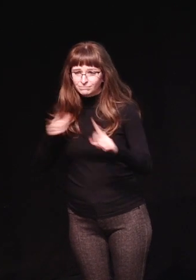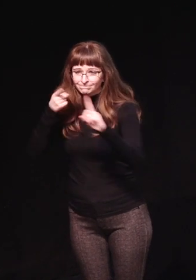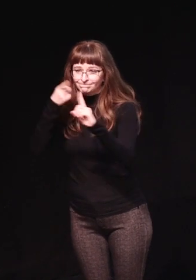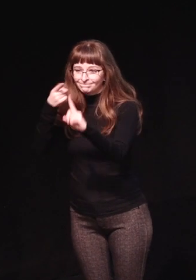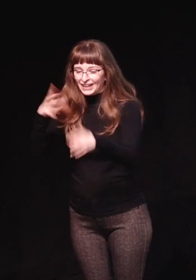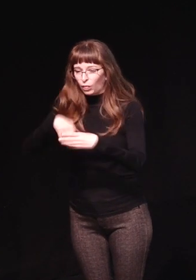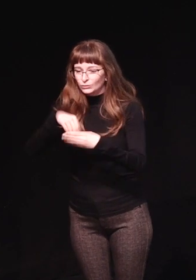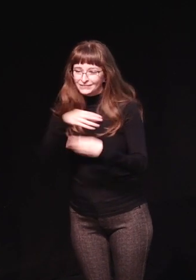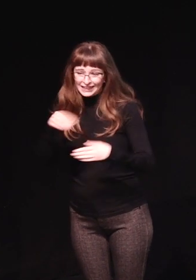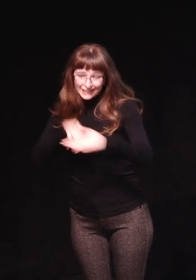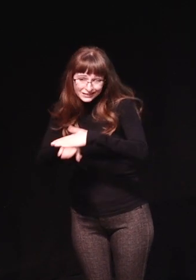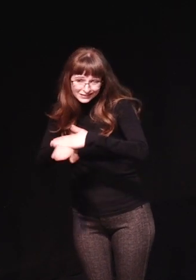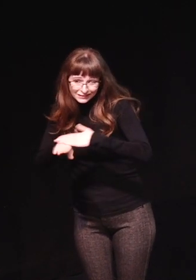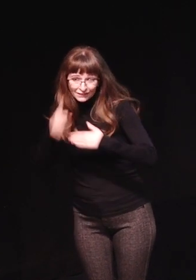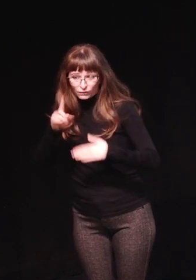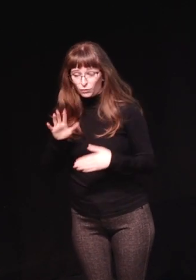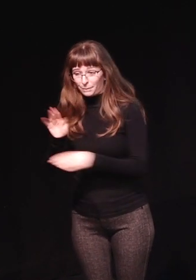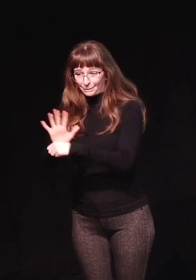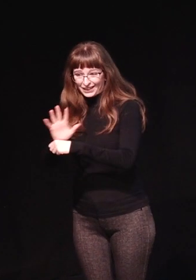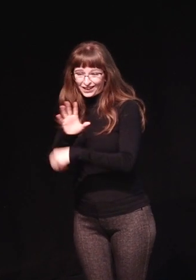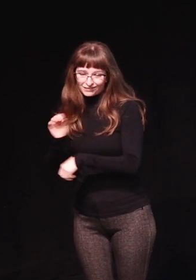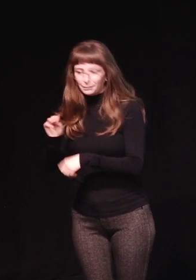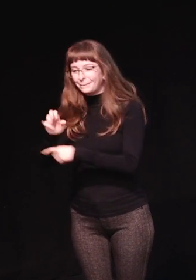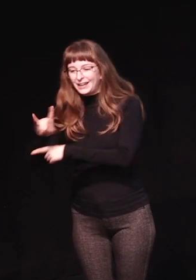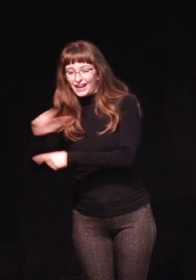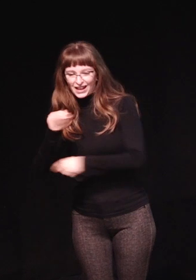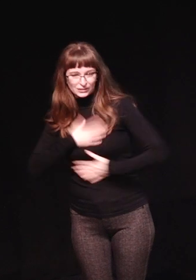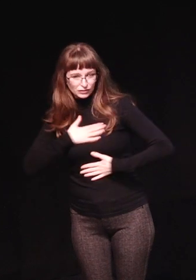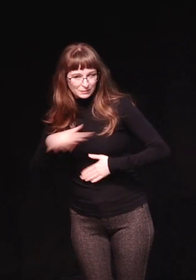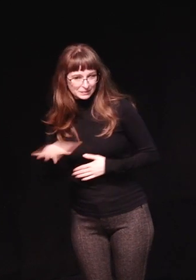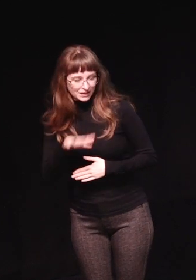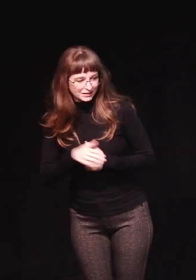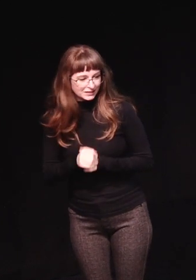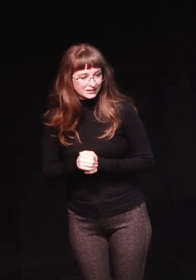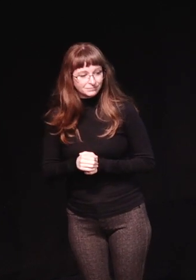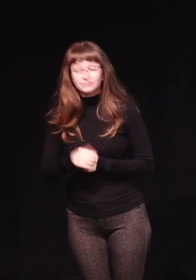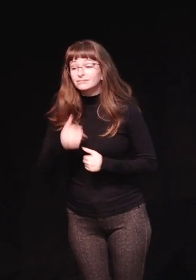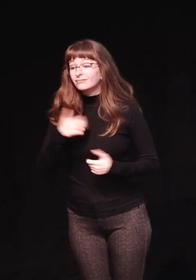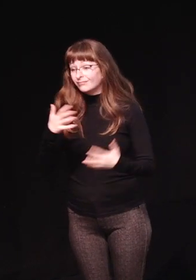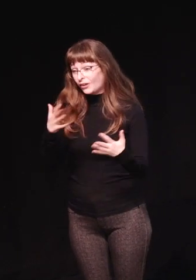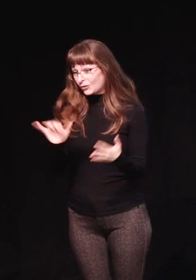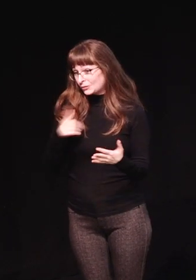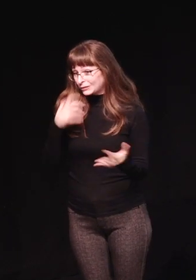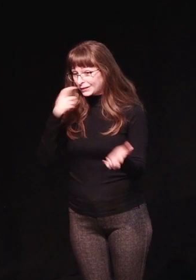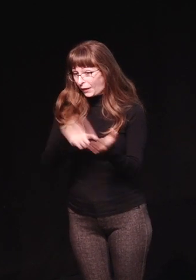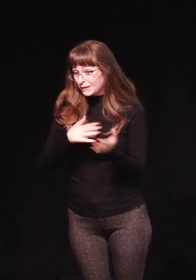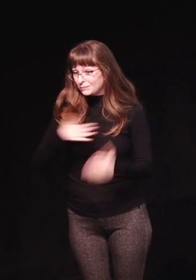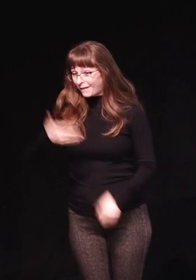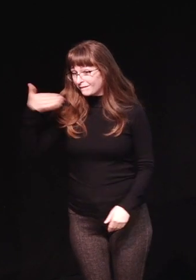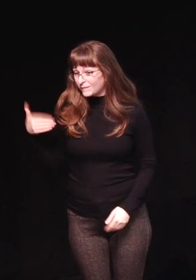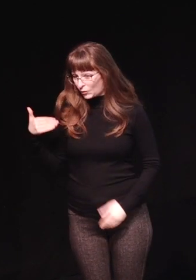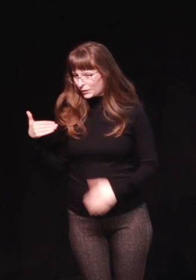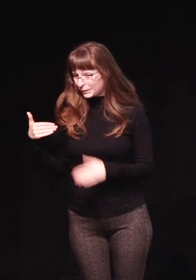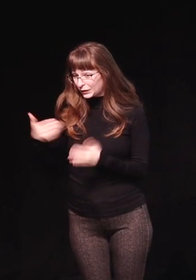accessibility in the media and entertainment space. I would be remiss if I did not acknowledge my former colleague,